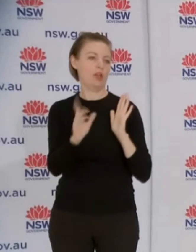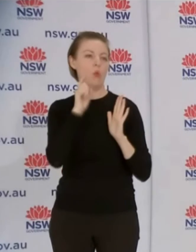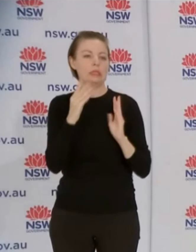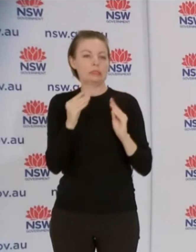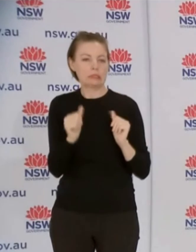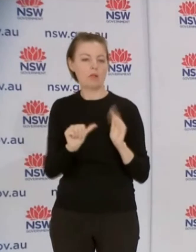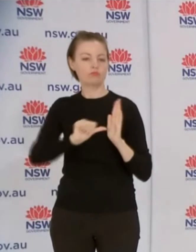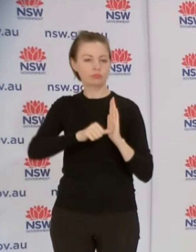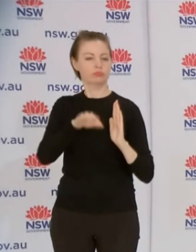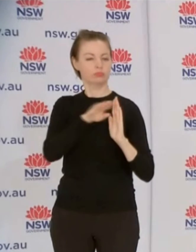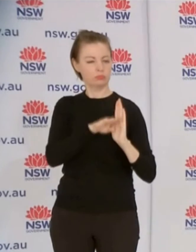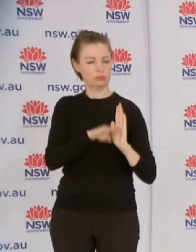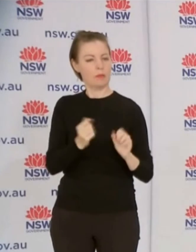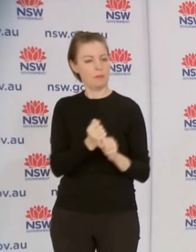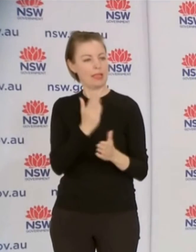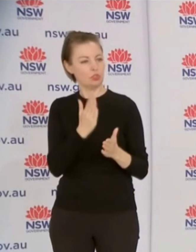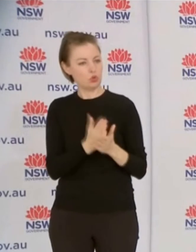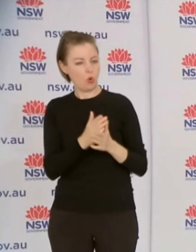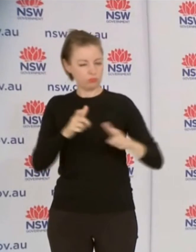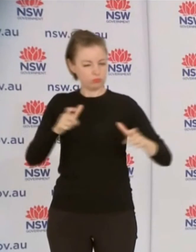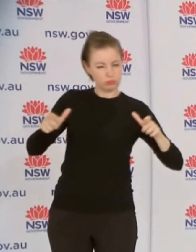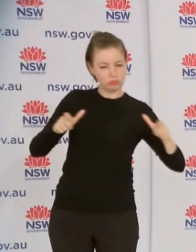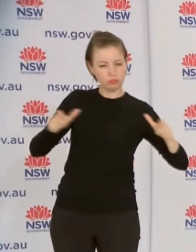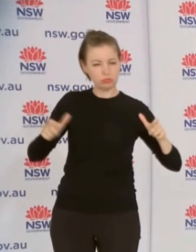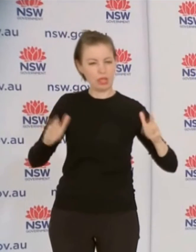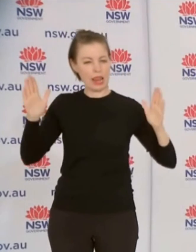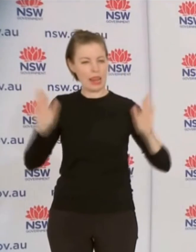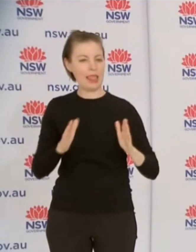in a managed way and minimise the stress on the health system.